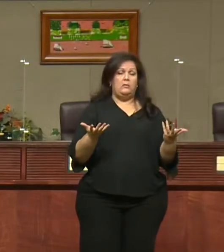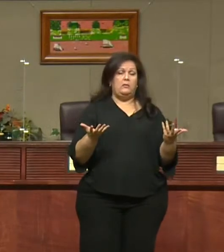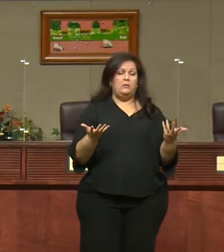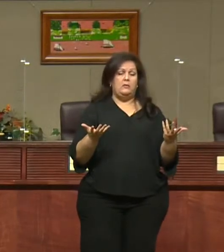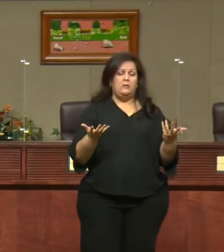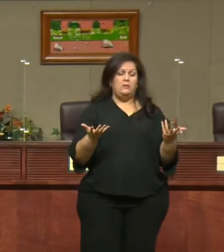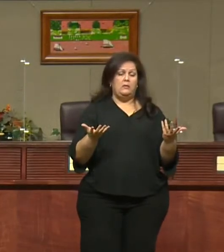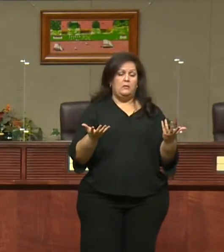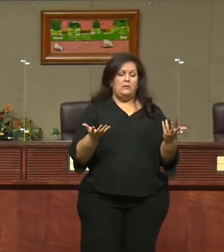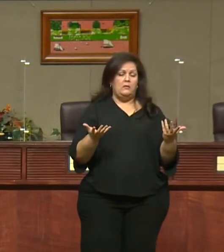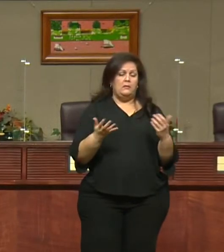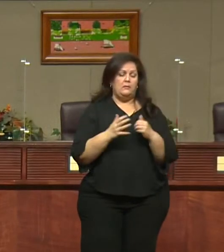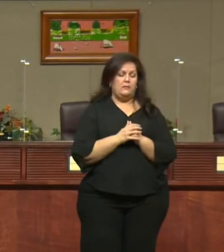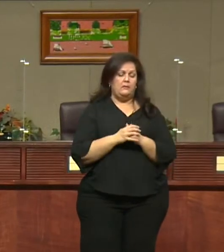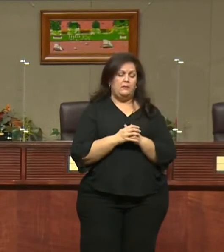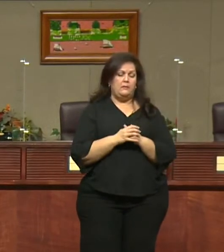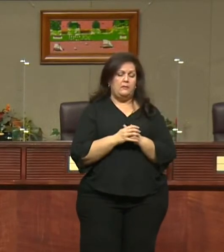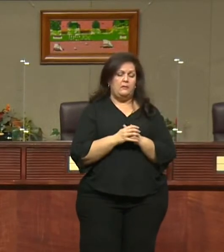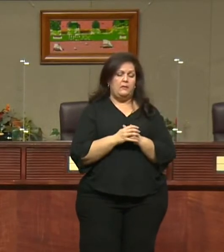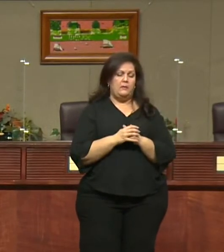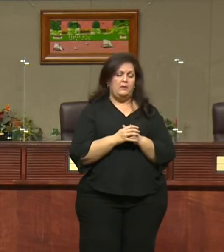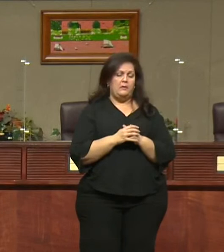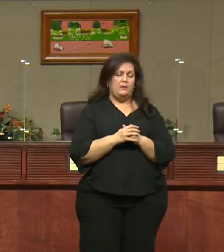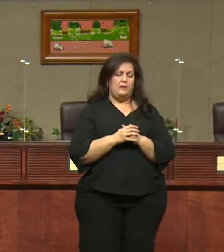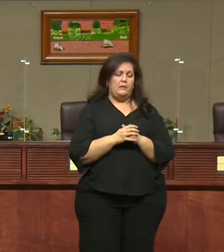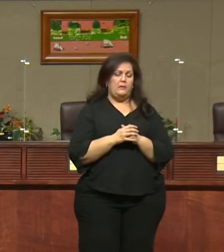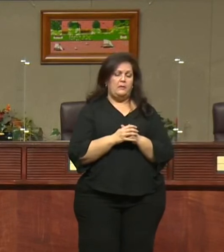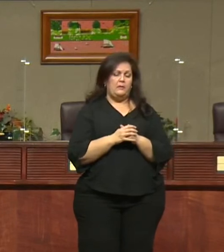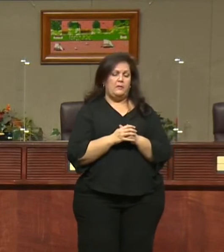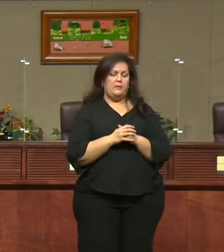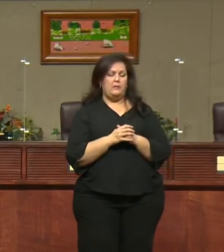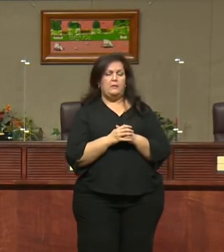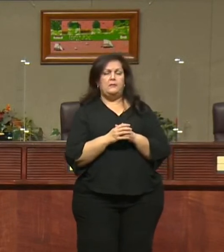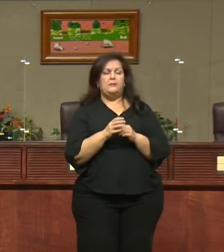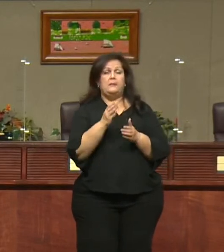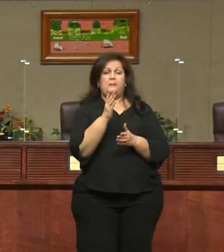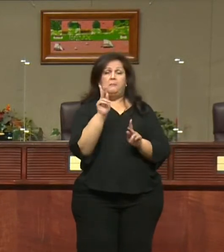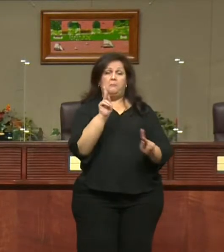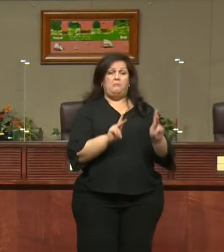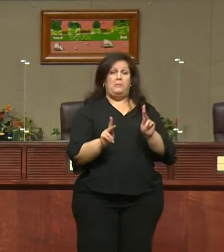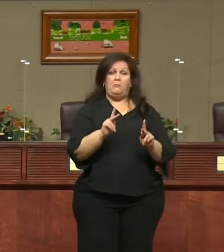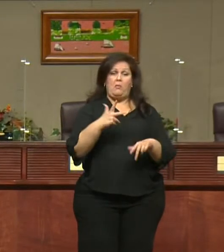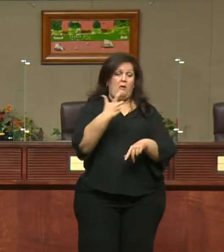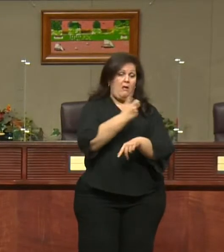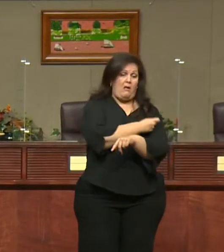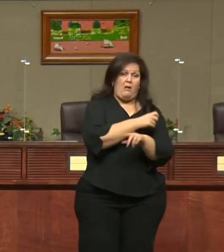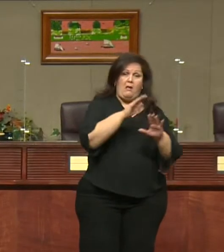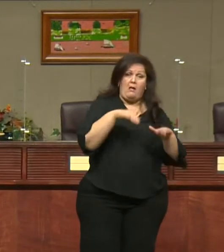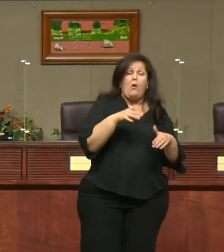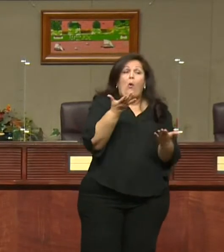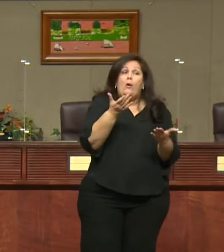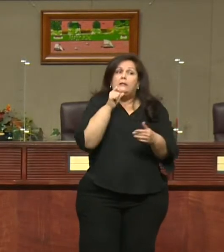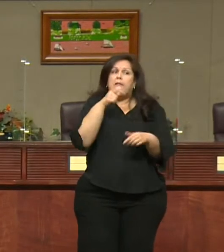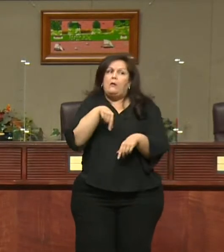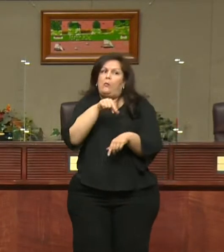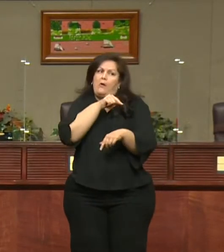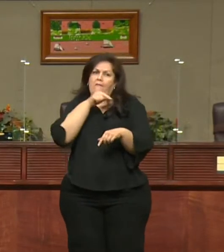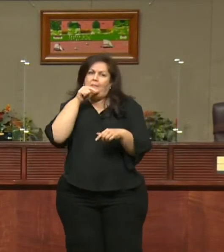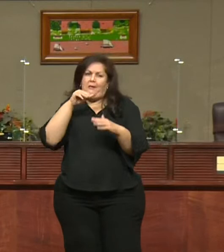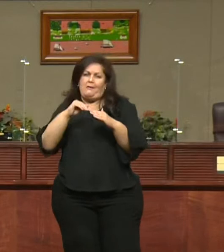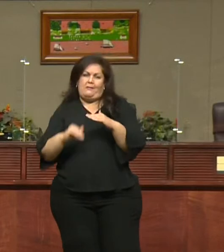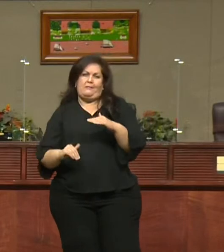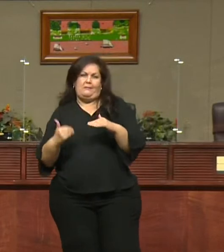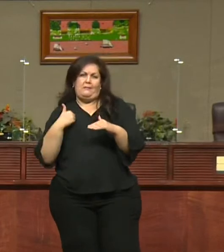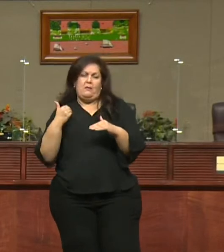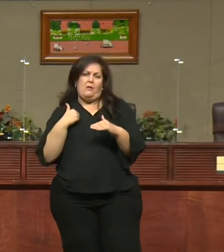that a segment of the population that is not vaccinated or not eligible to get vaccinated, because some